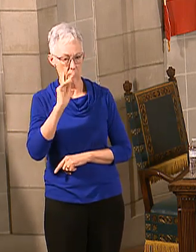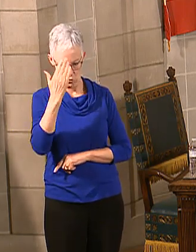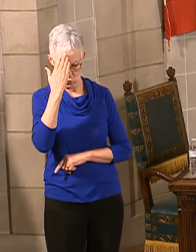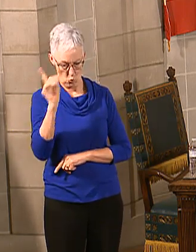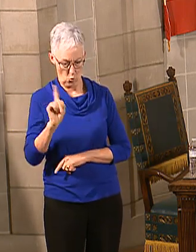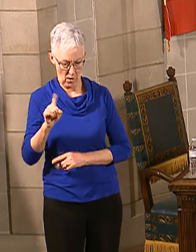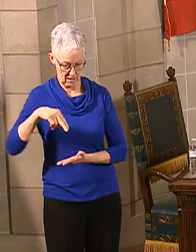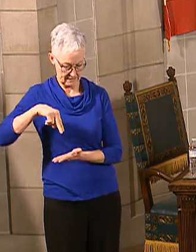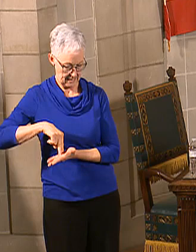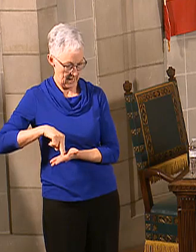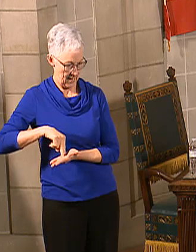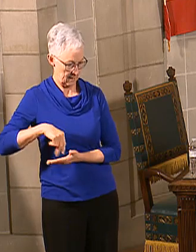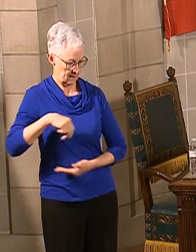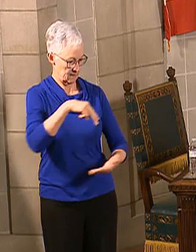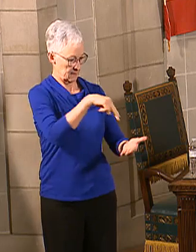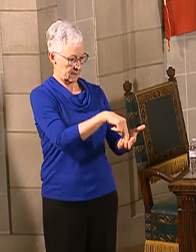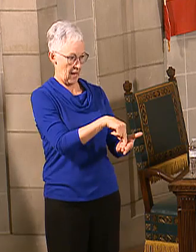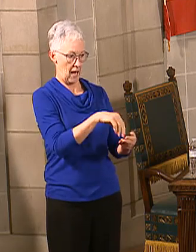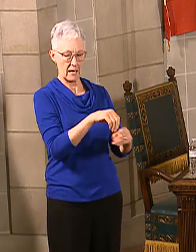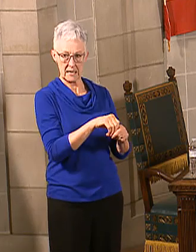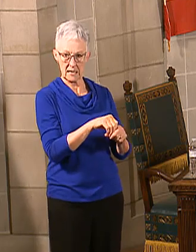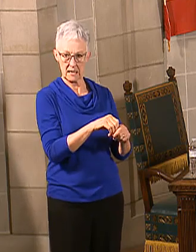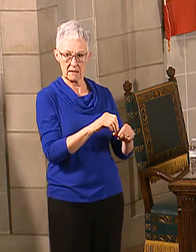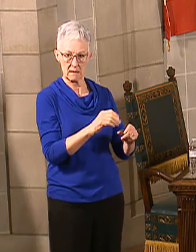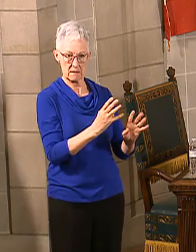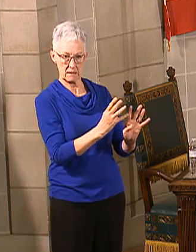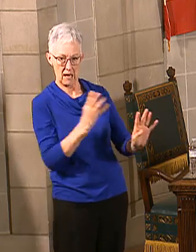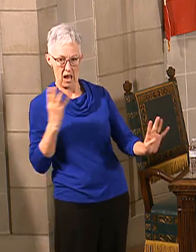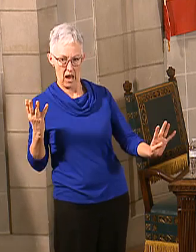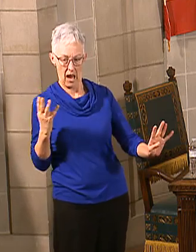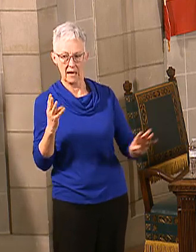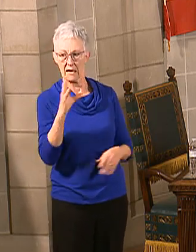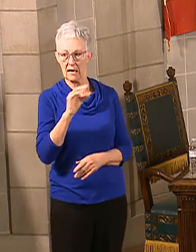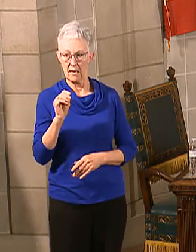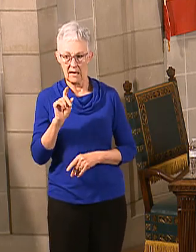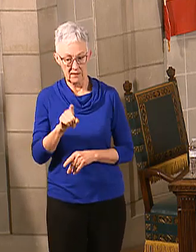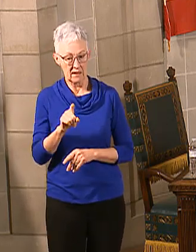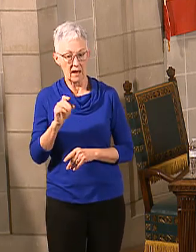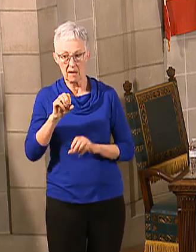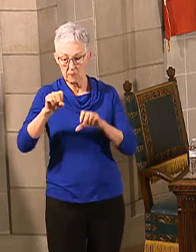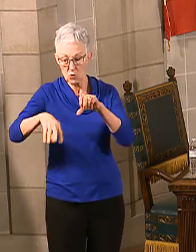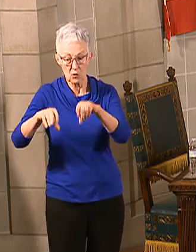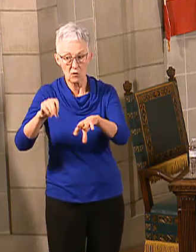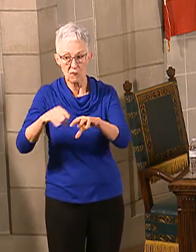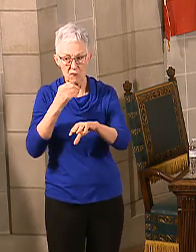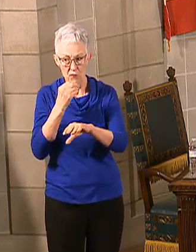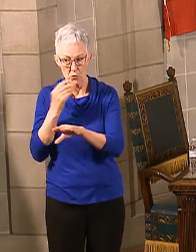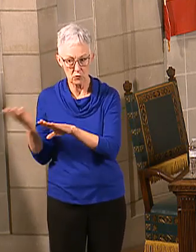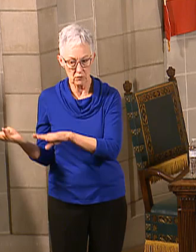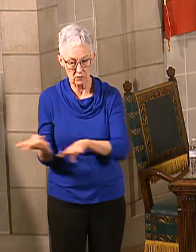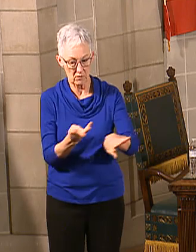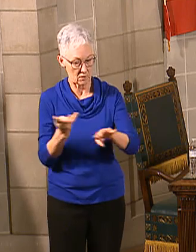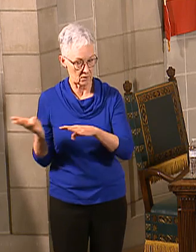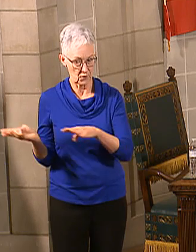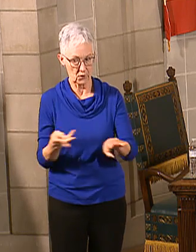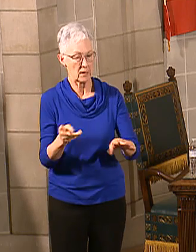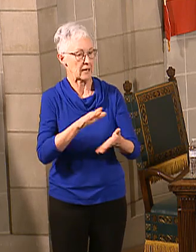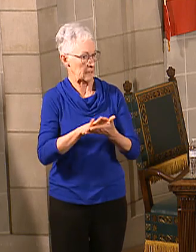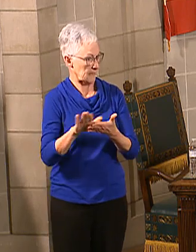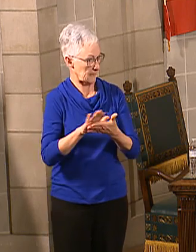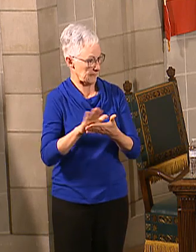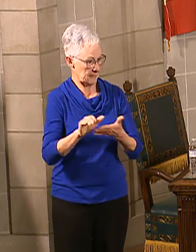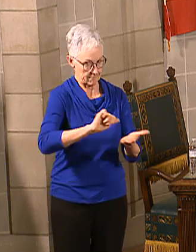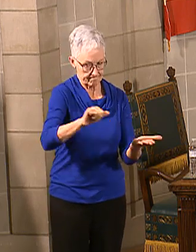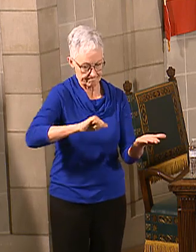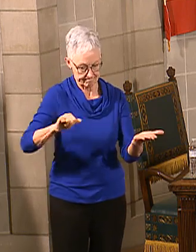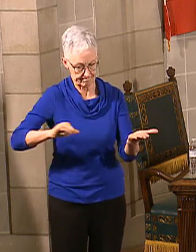wiping down the conveyor belt as between customers as it goes up to the food goes up to the checkout cash register, all those